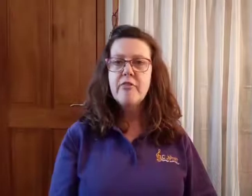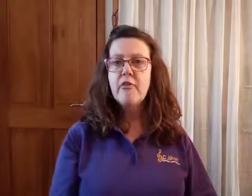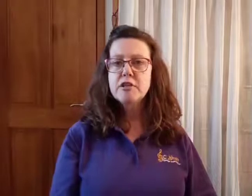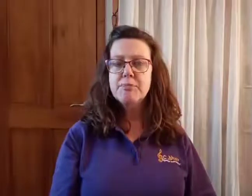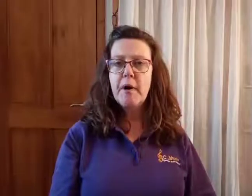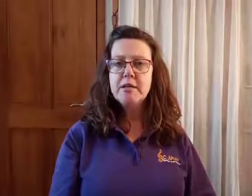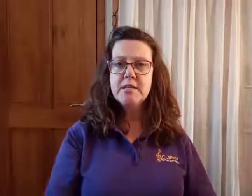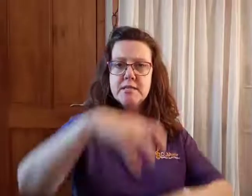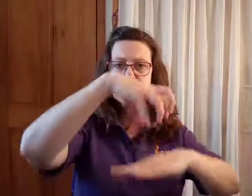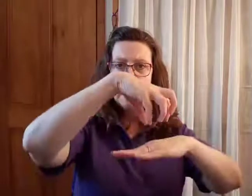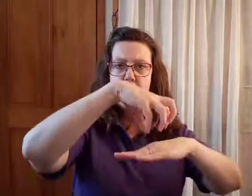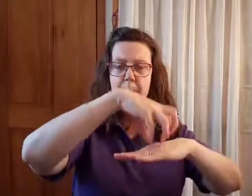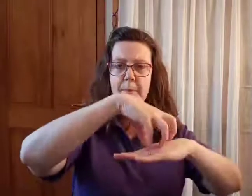There are spices in the bun,